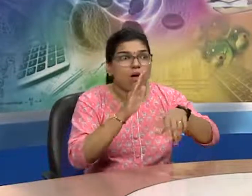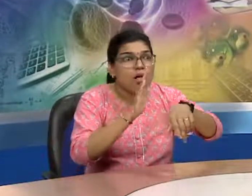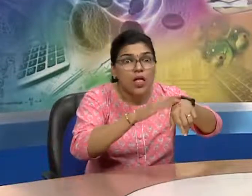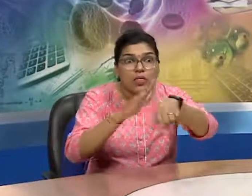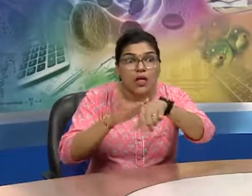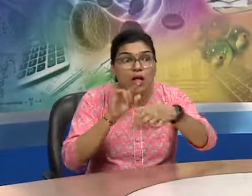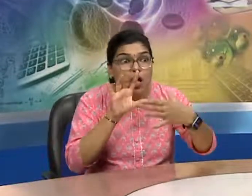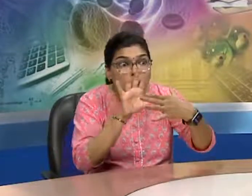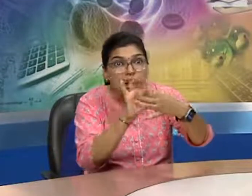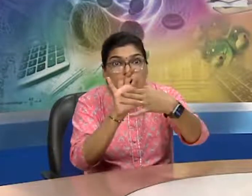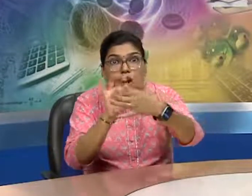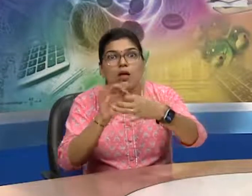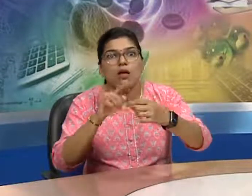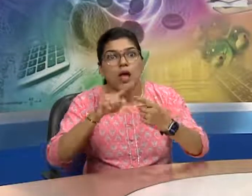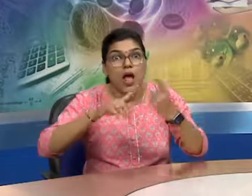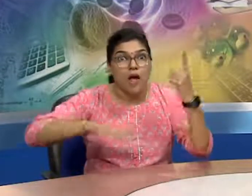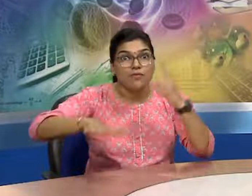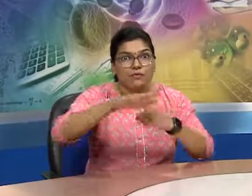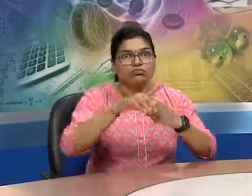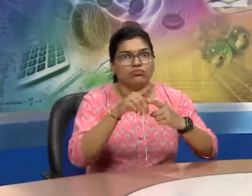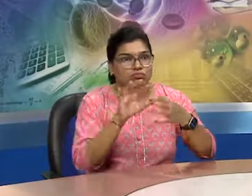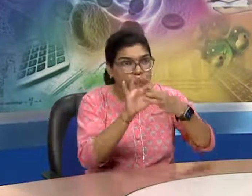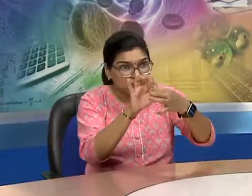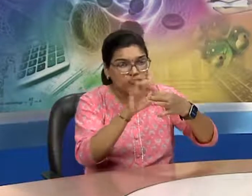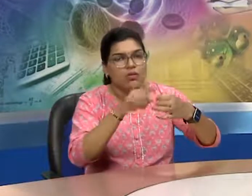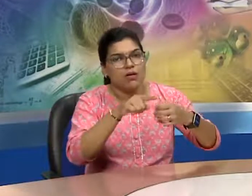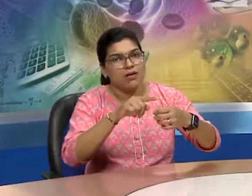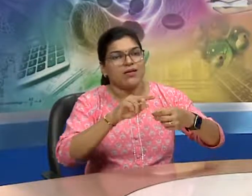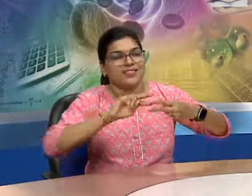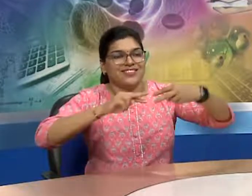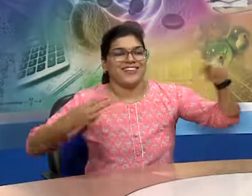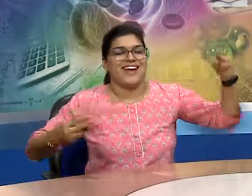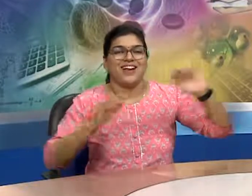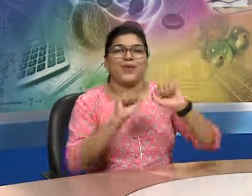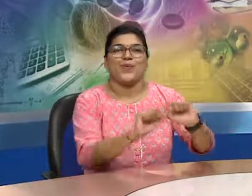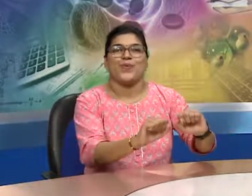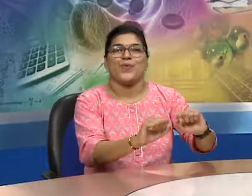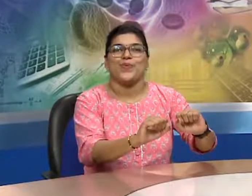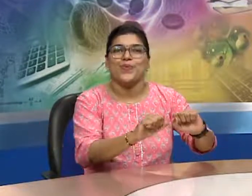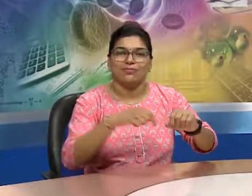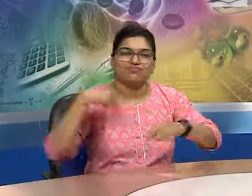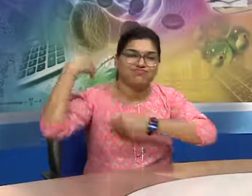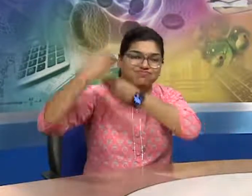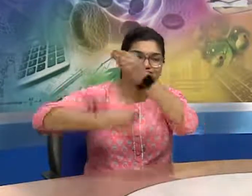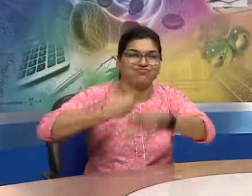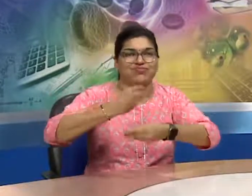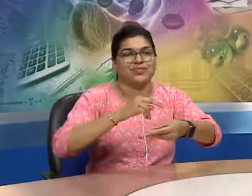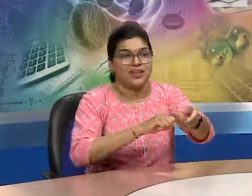structure, behavior, or in physiology of an organism.